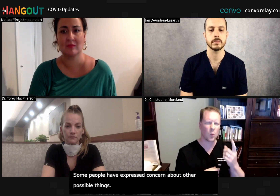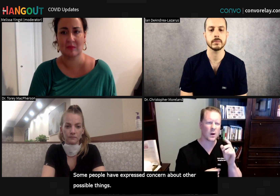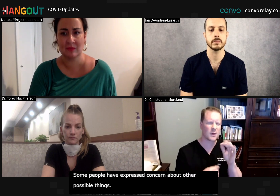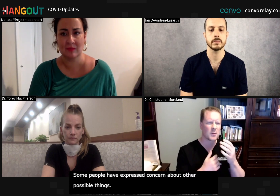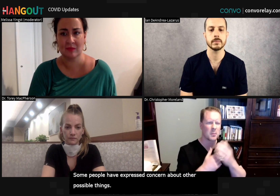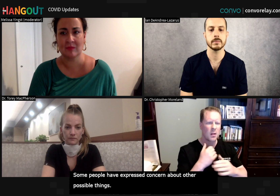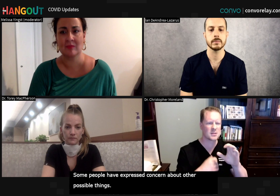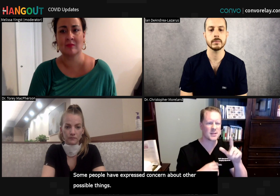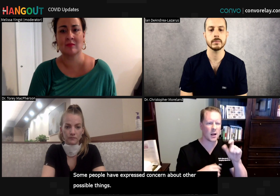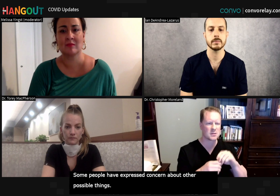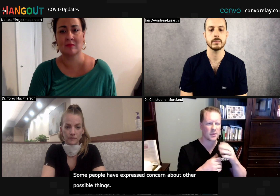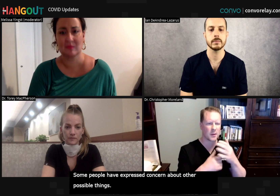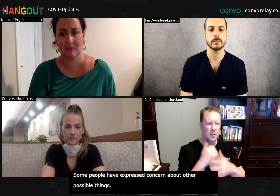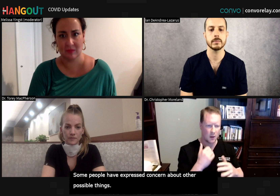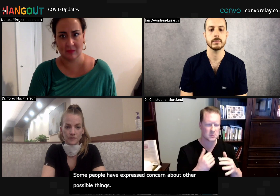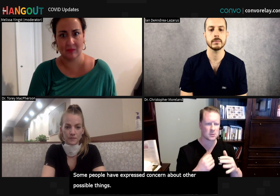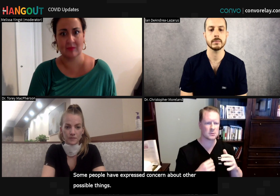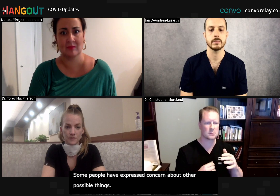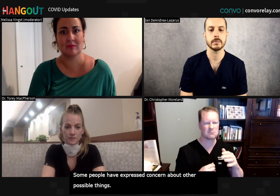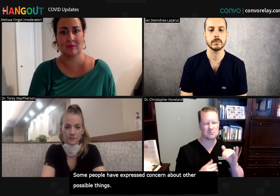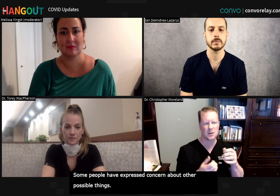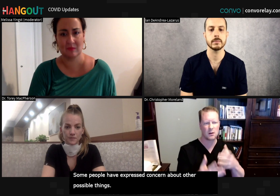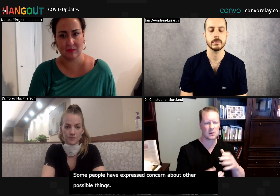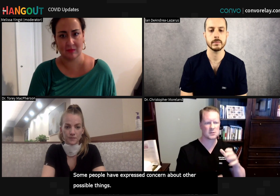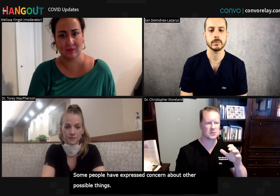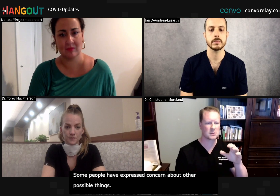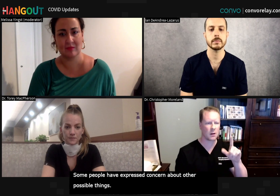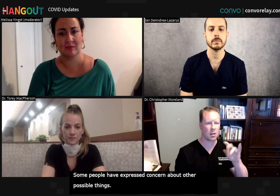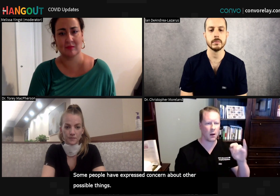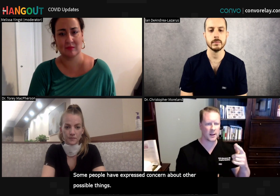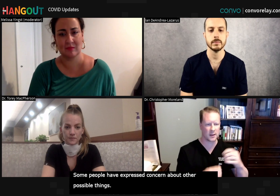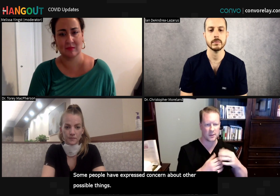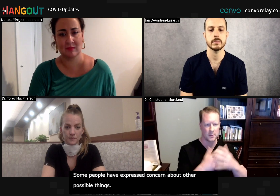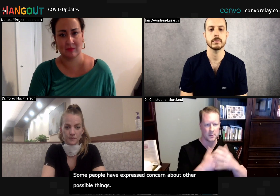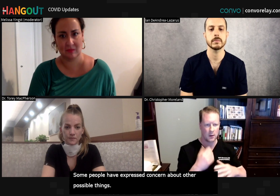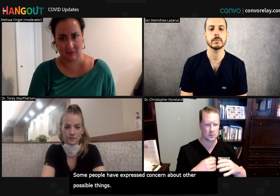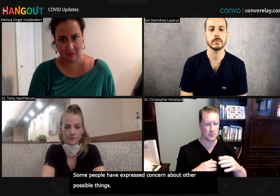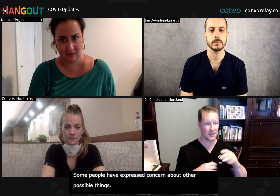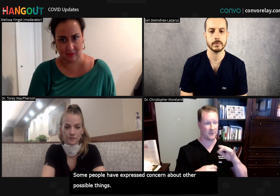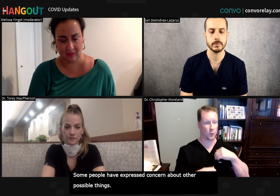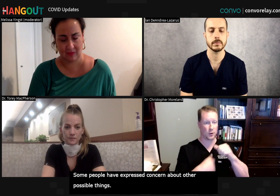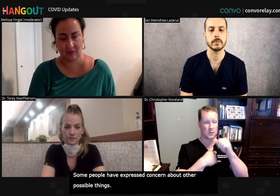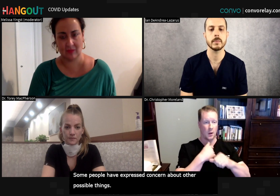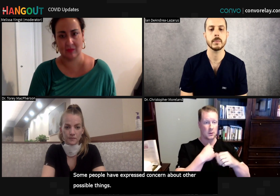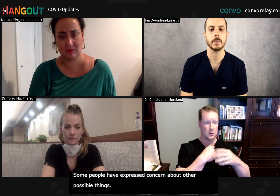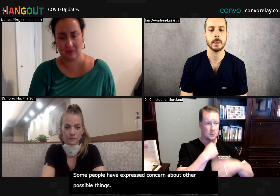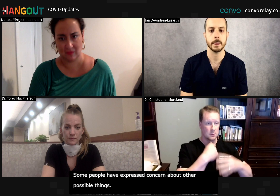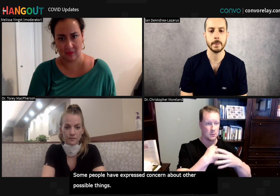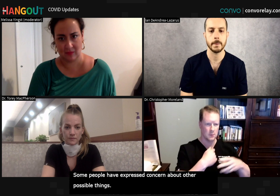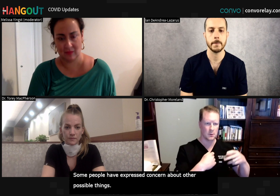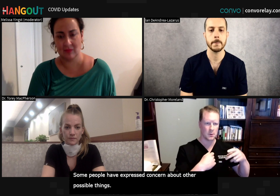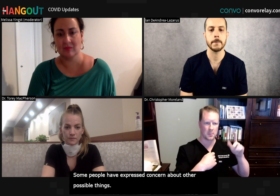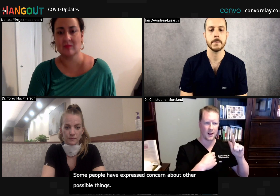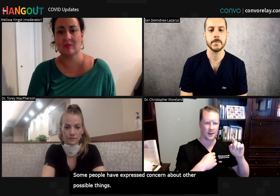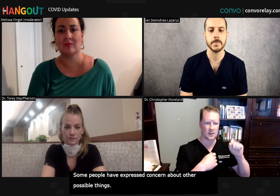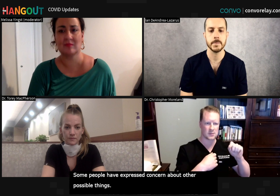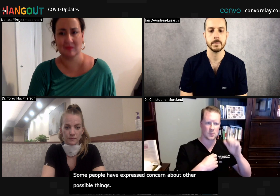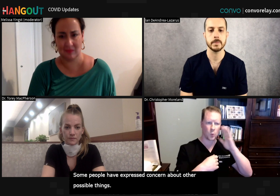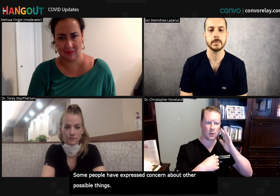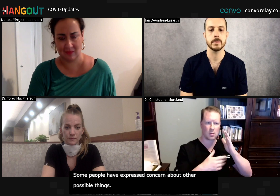count. Those are some of the cells within your blood, maybe that impact clotting. So if you're having